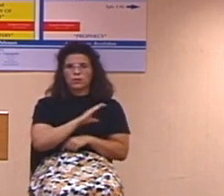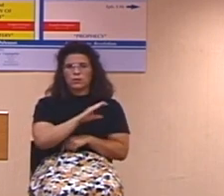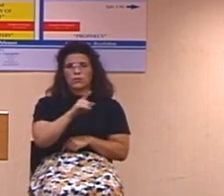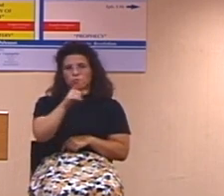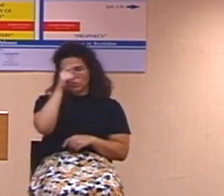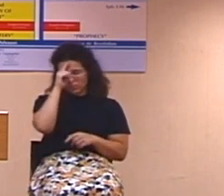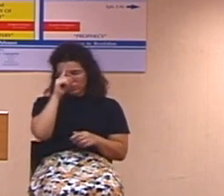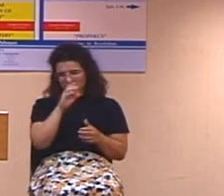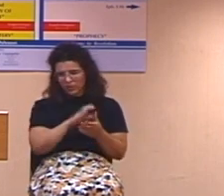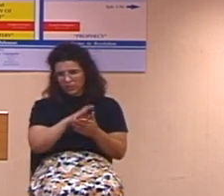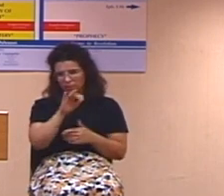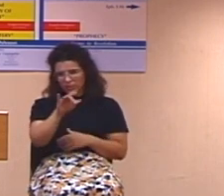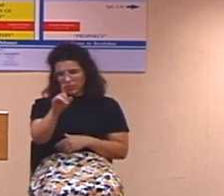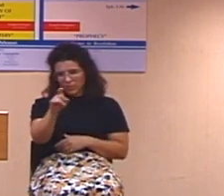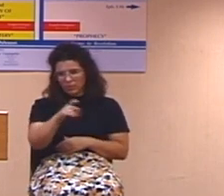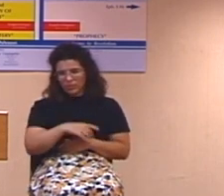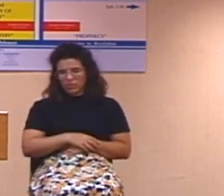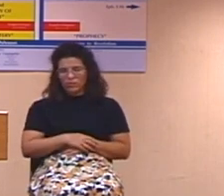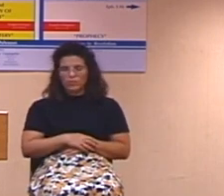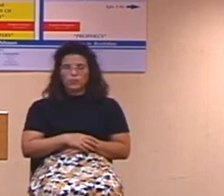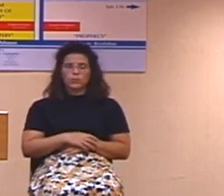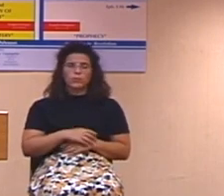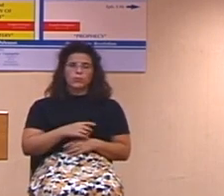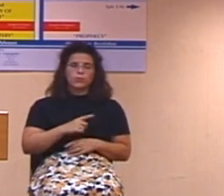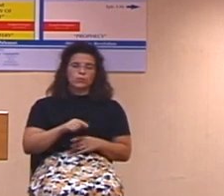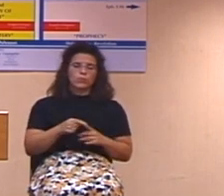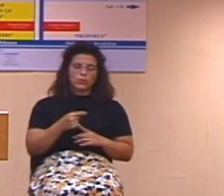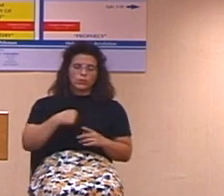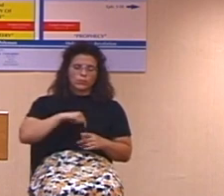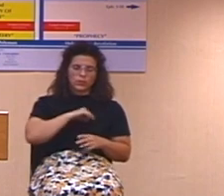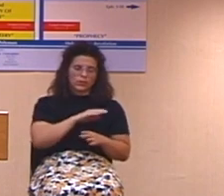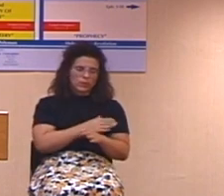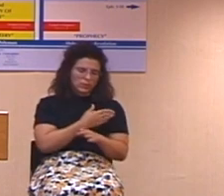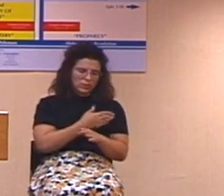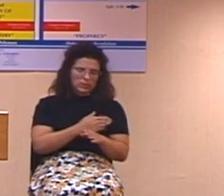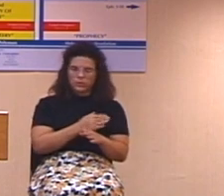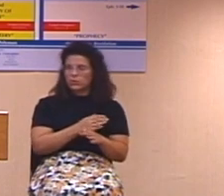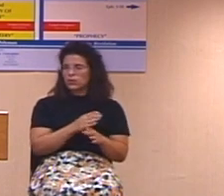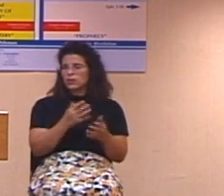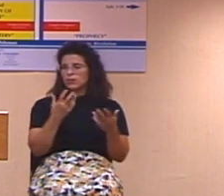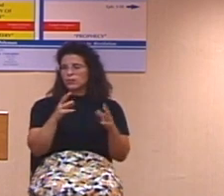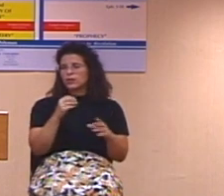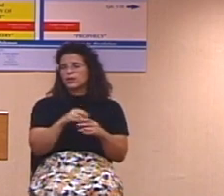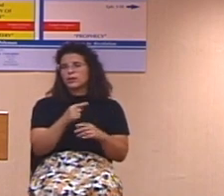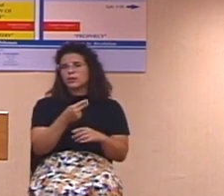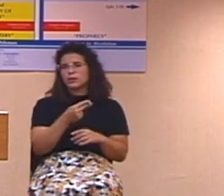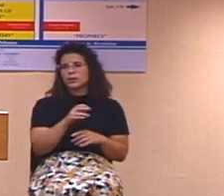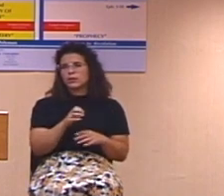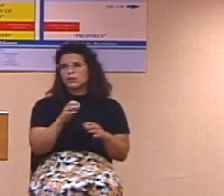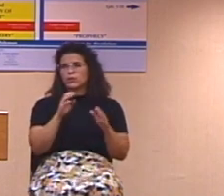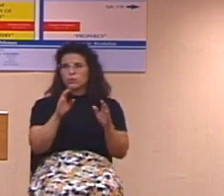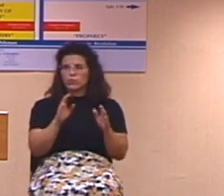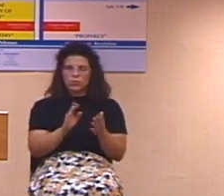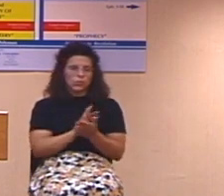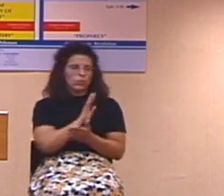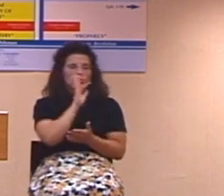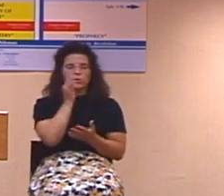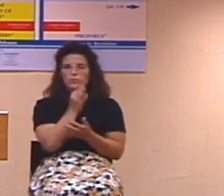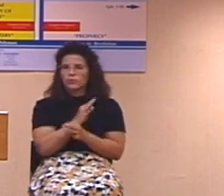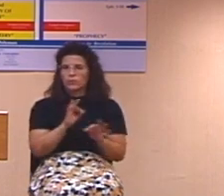that? When we sing songs about complete in thee, or the great one, glorious